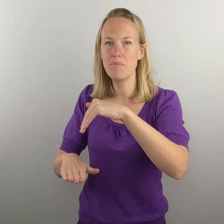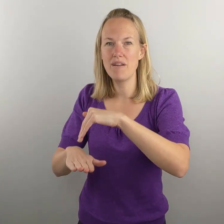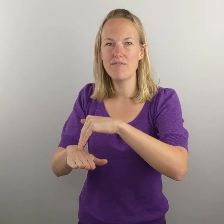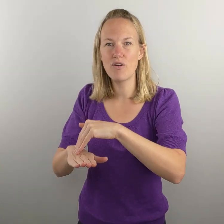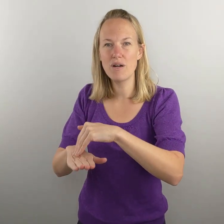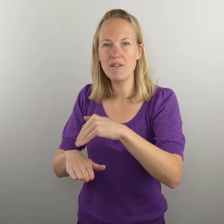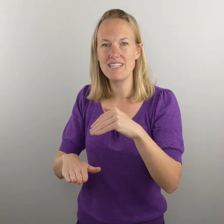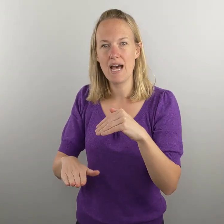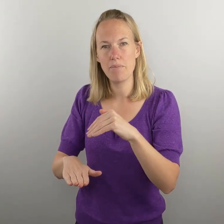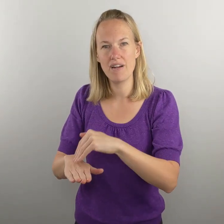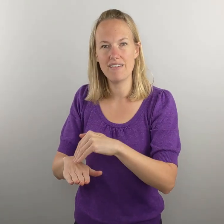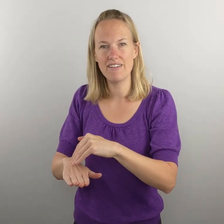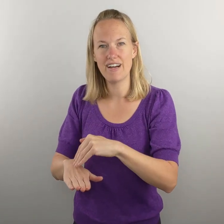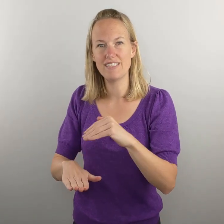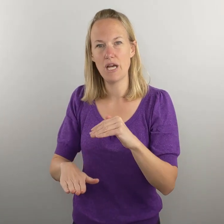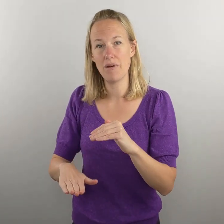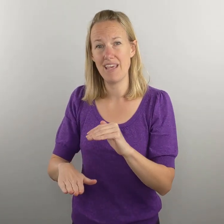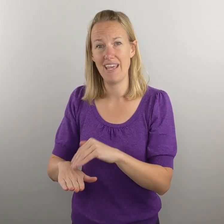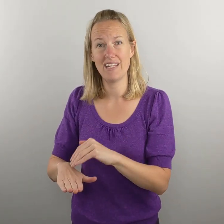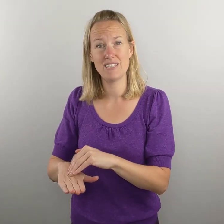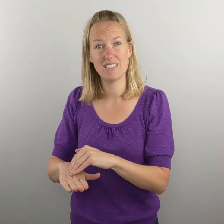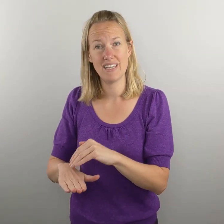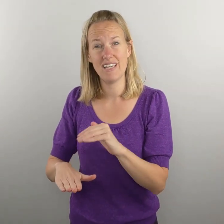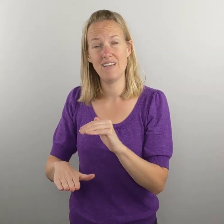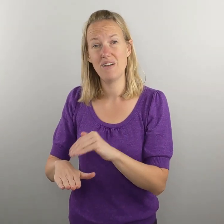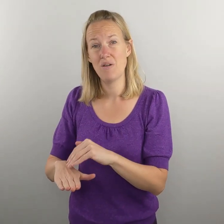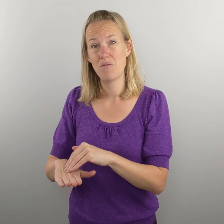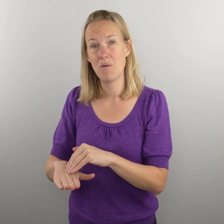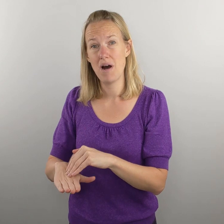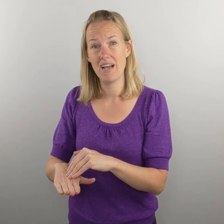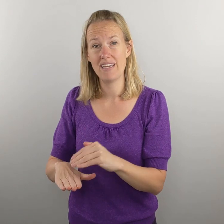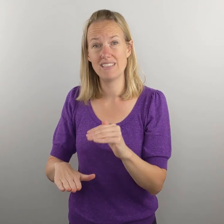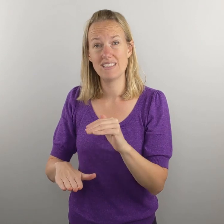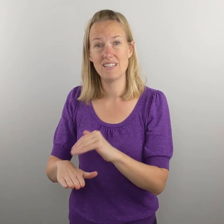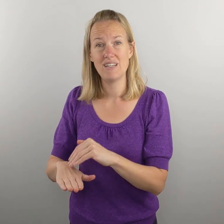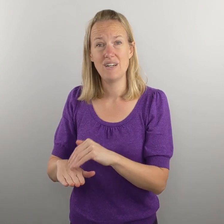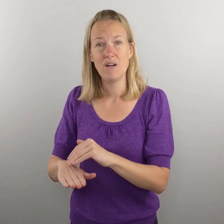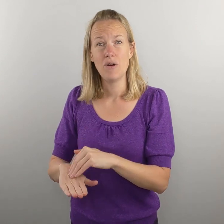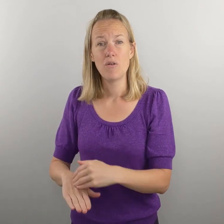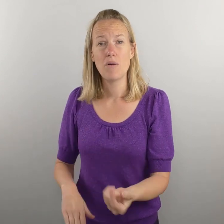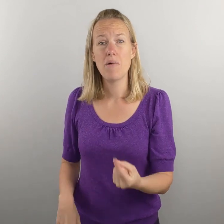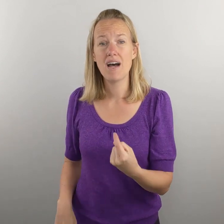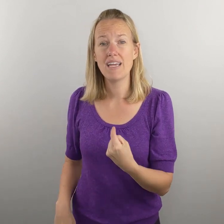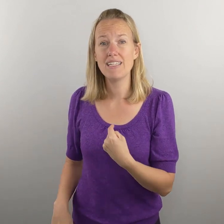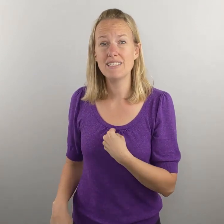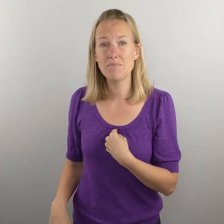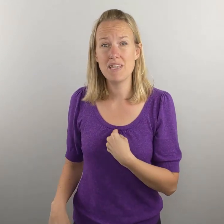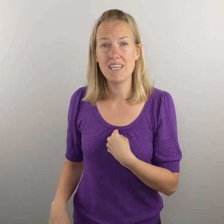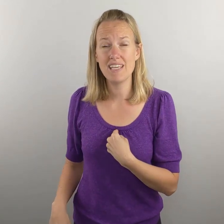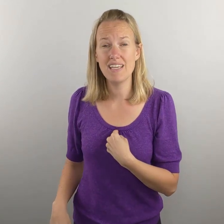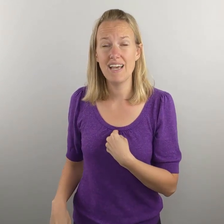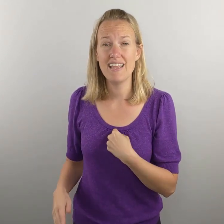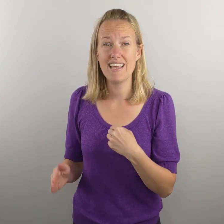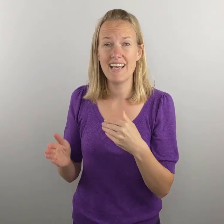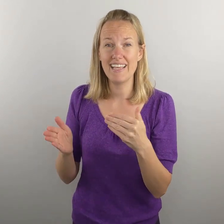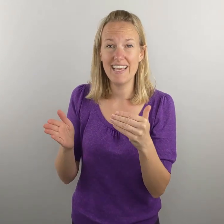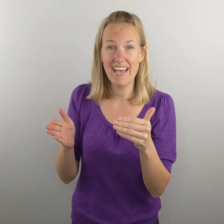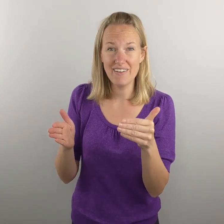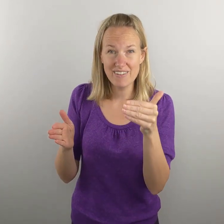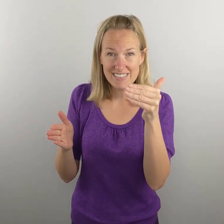bent form and tap it on your non-dominant hand, okay? Remind. Remind me, and then again, once again,